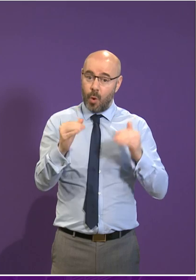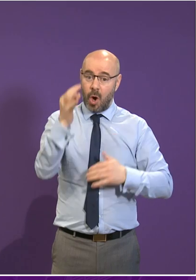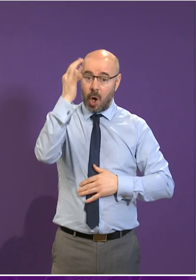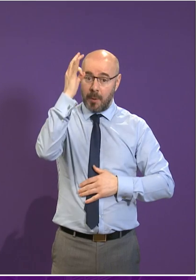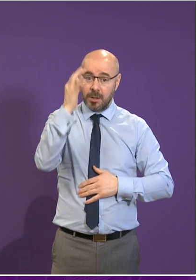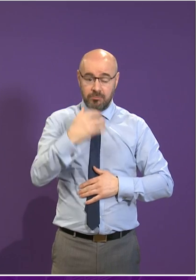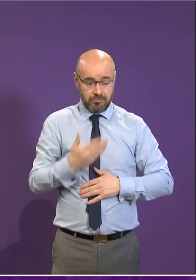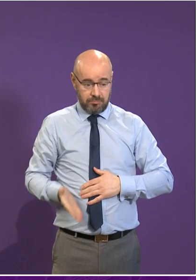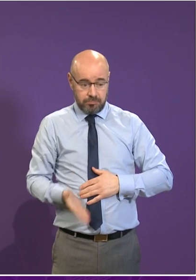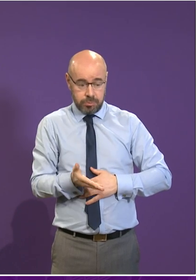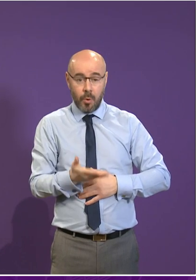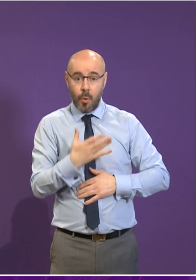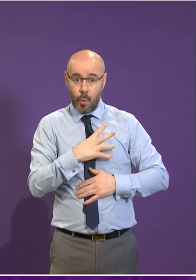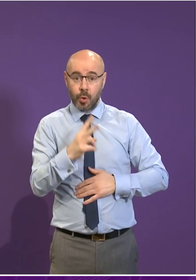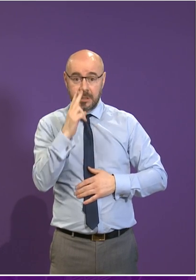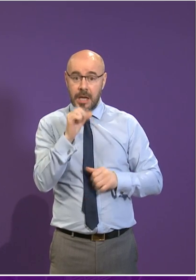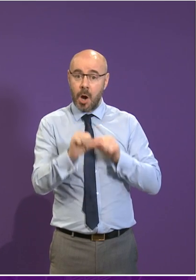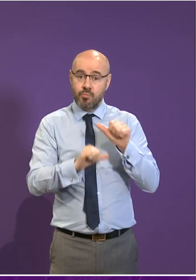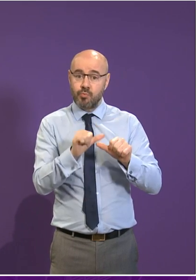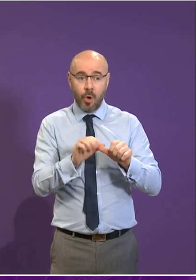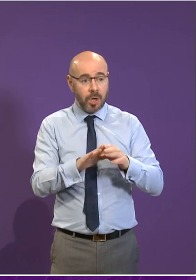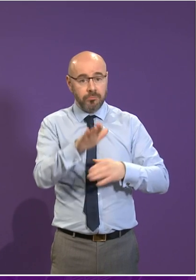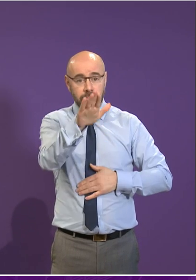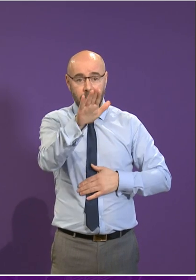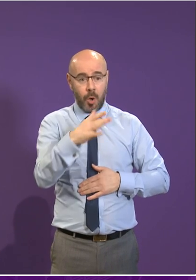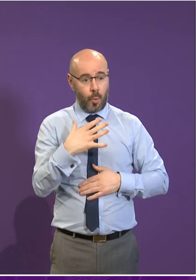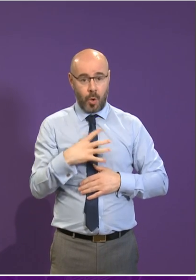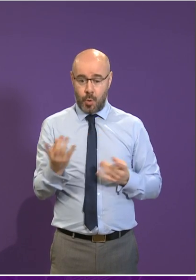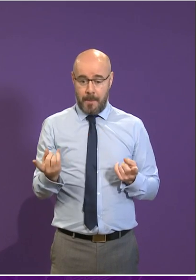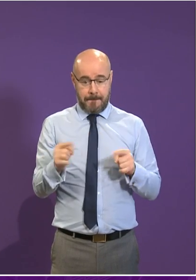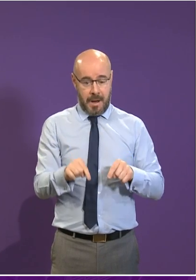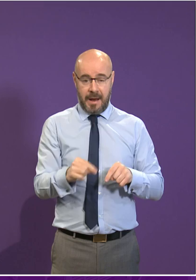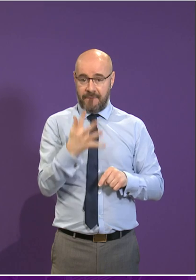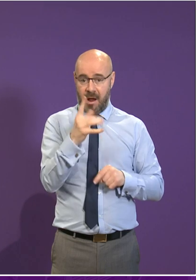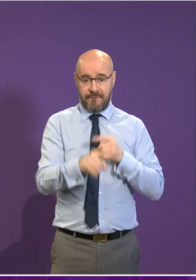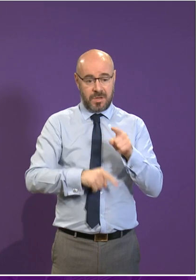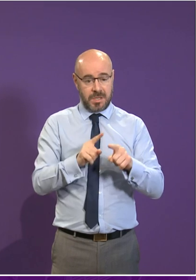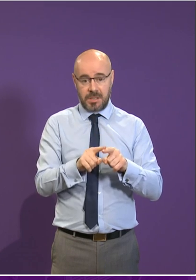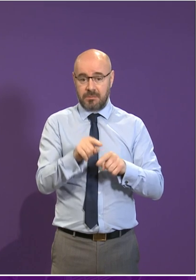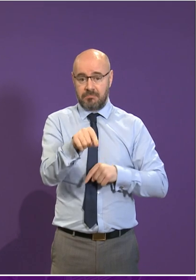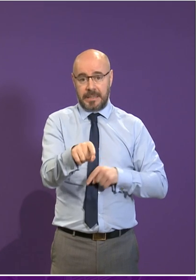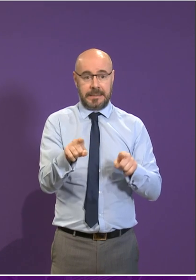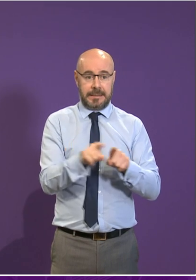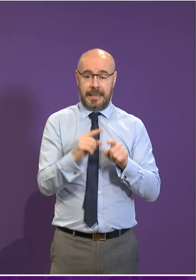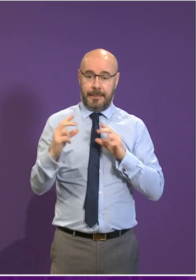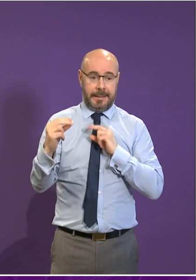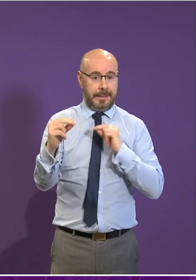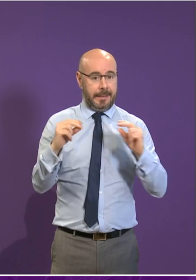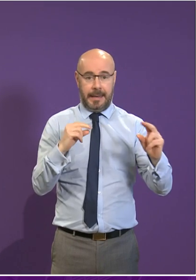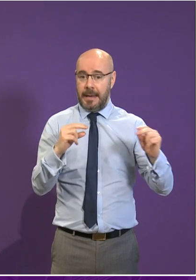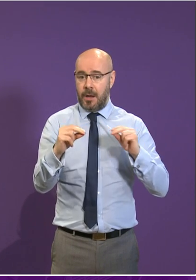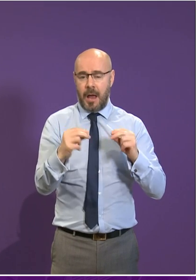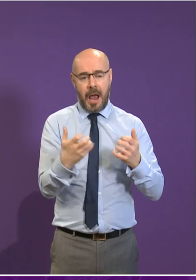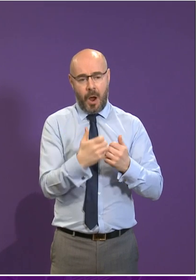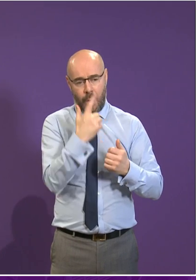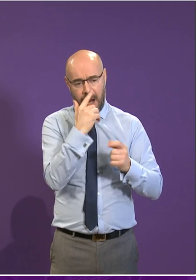progress in this, and we don't want to be sitting here another 5 years with the same messages. Mm-hmm. What would we think about doing to make sure we deliver that